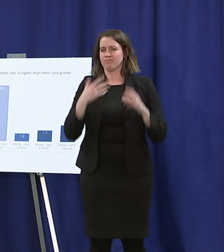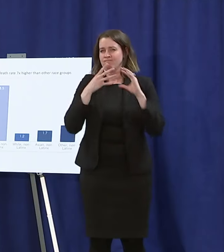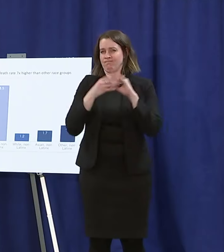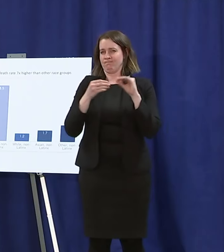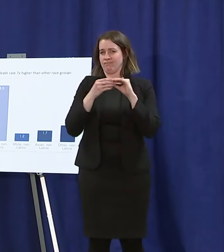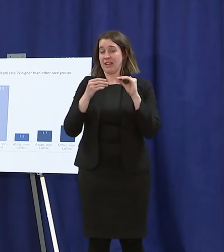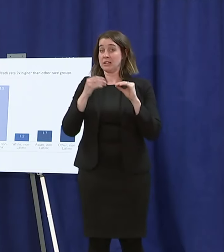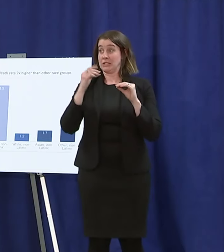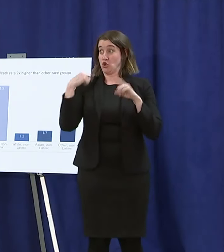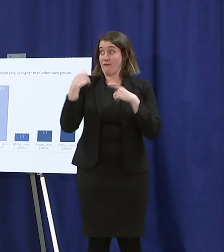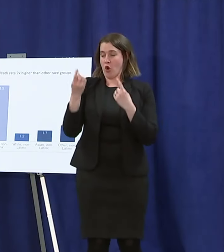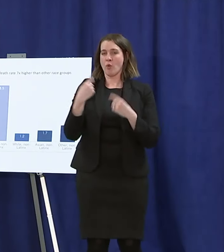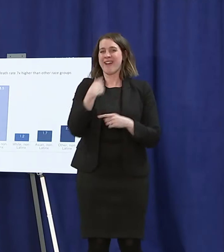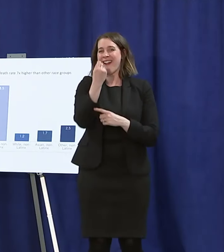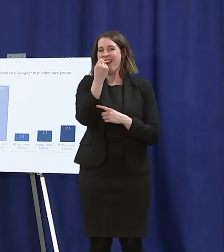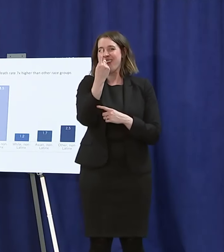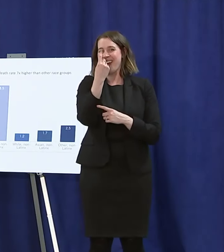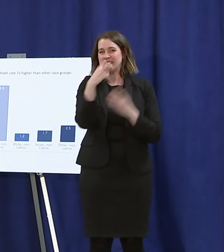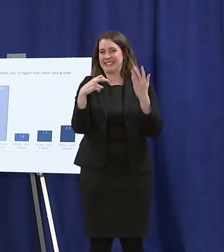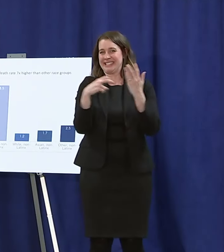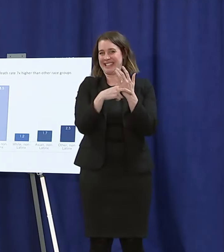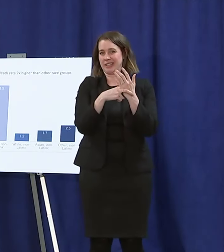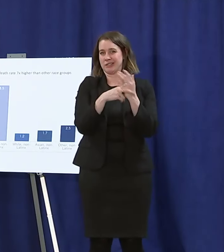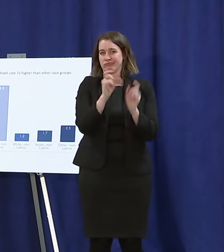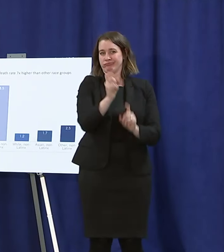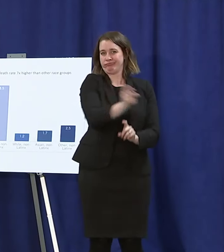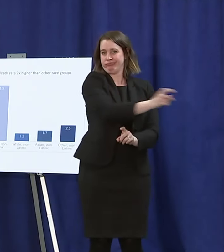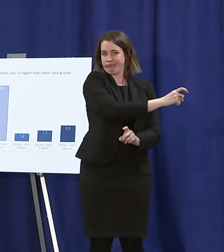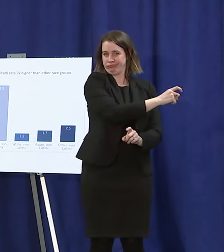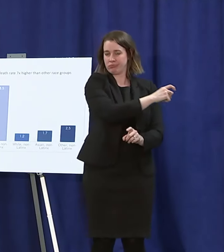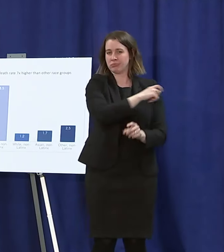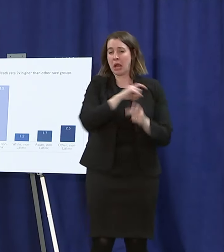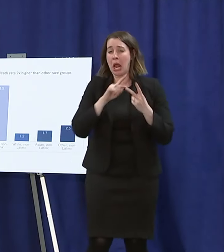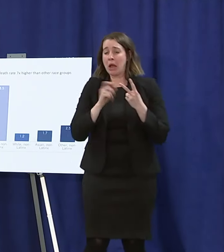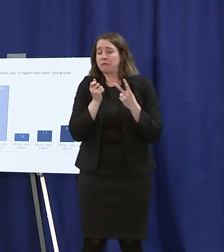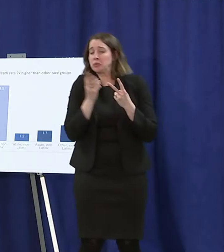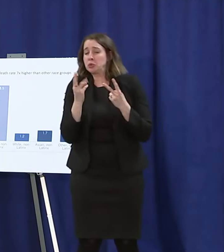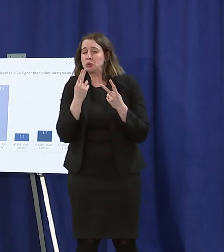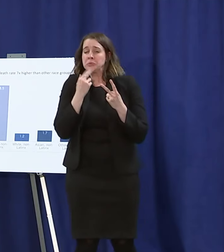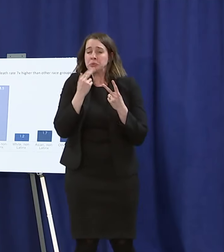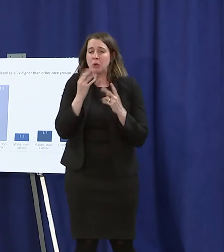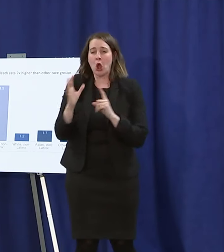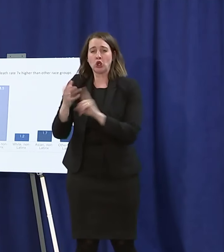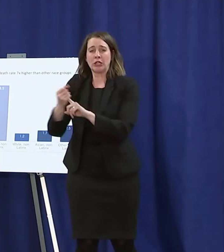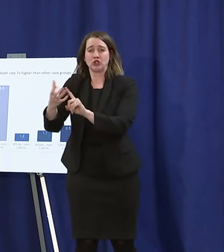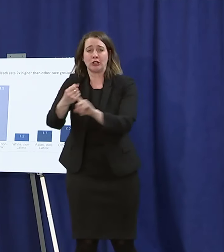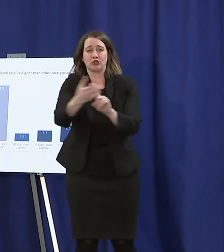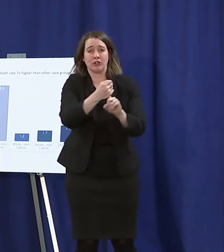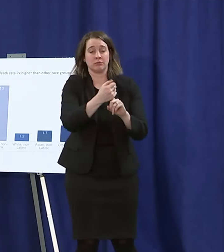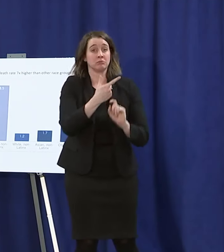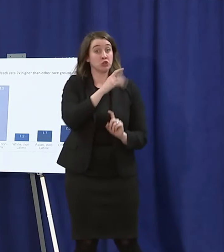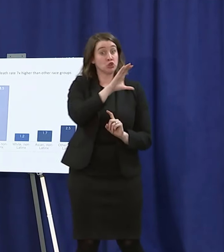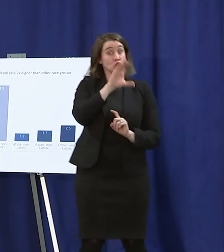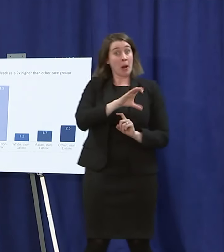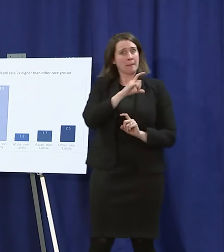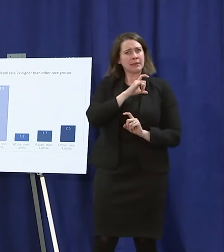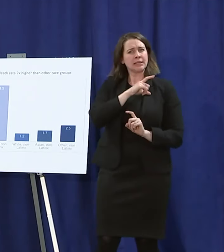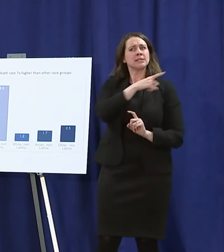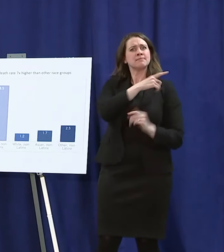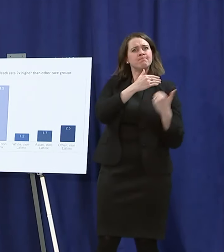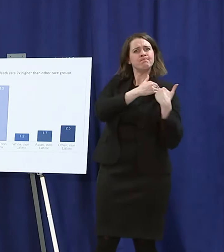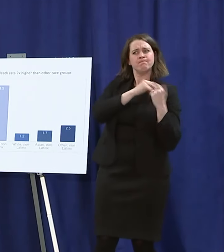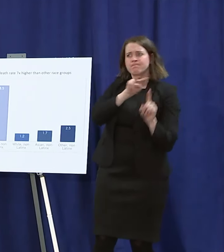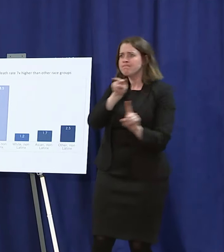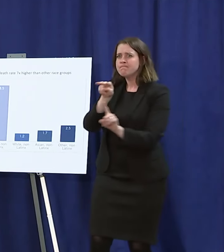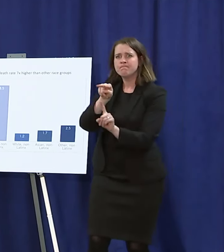11 citations and some smaller number of arrests. CPD is being very, very diligent, and